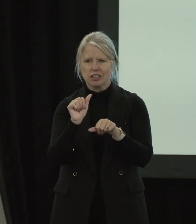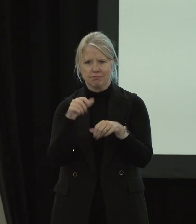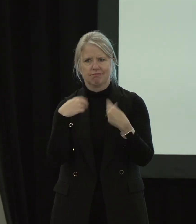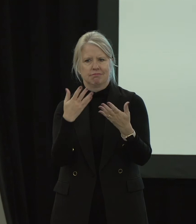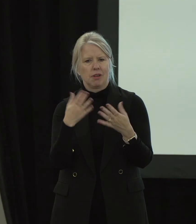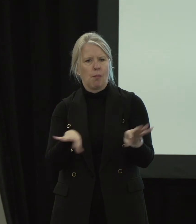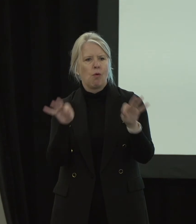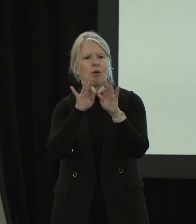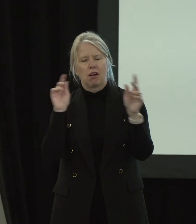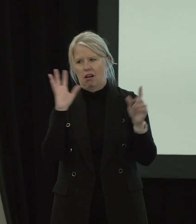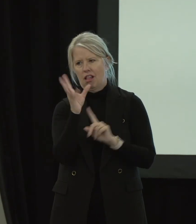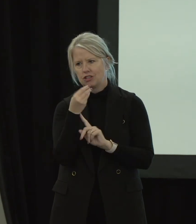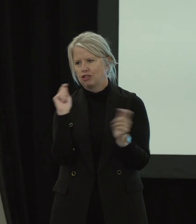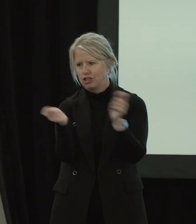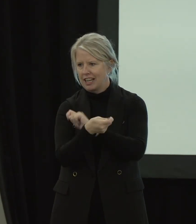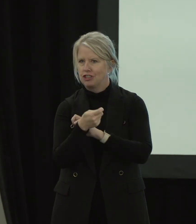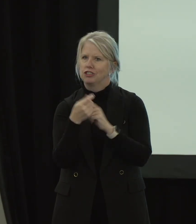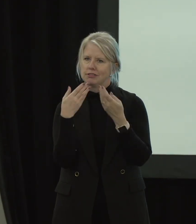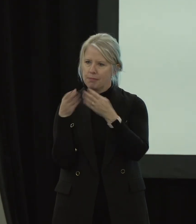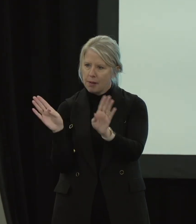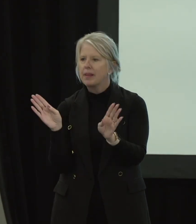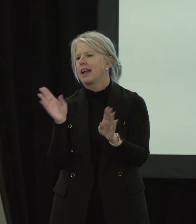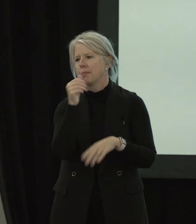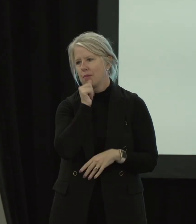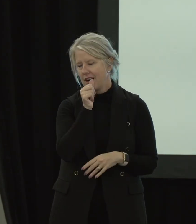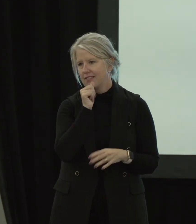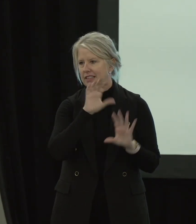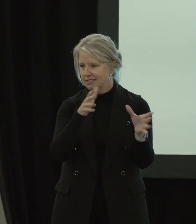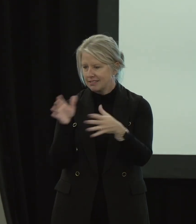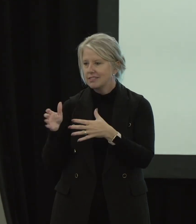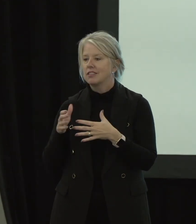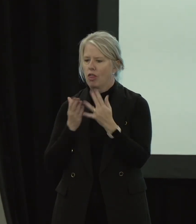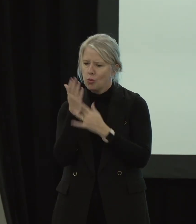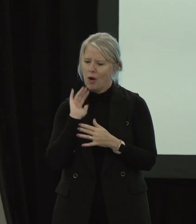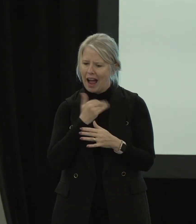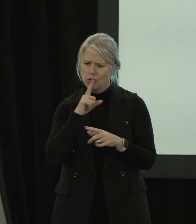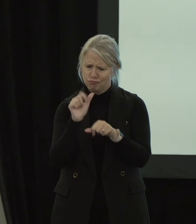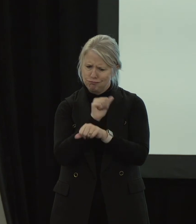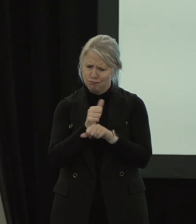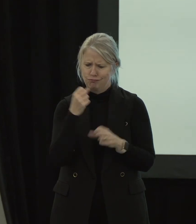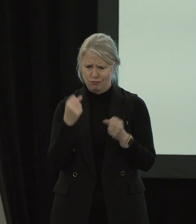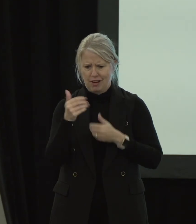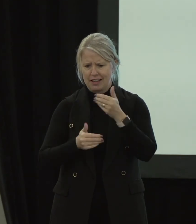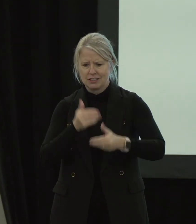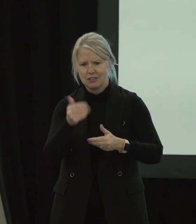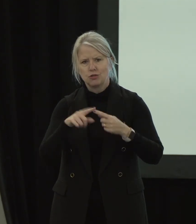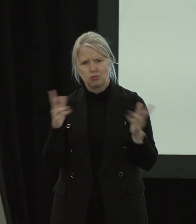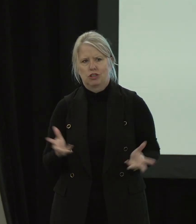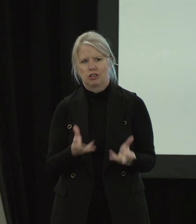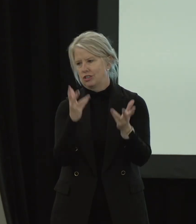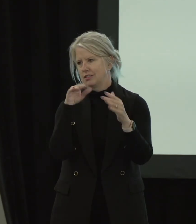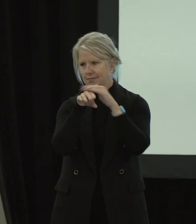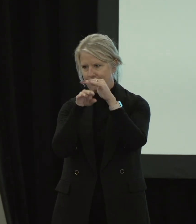important cultural change in the public and private sectors through concrete actions we are taking to encourage